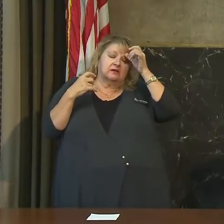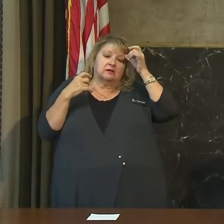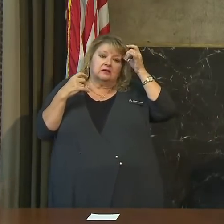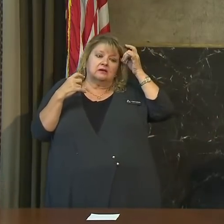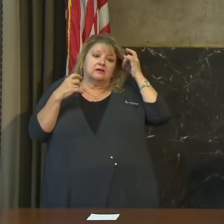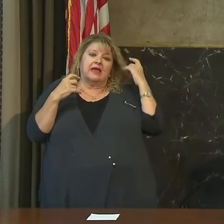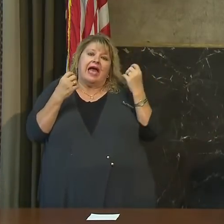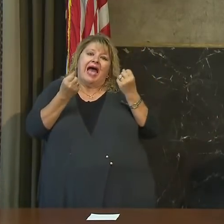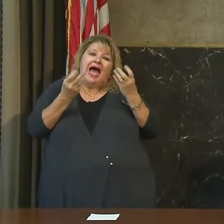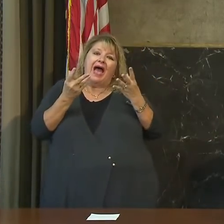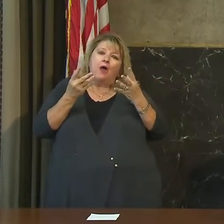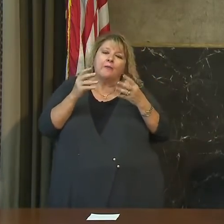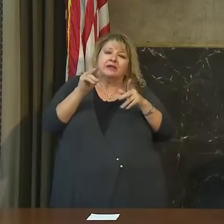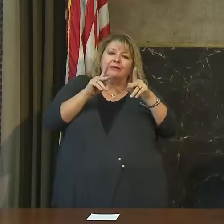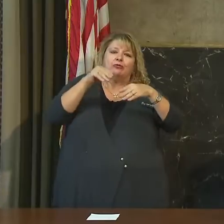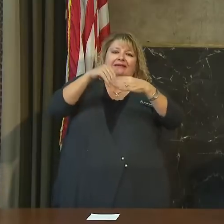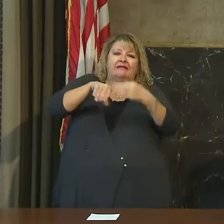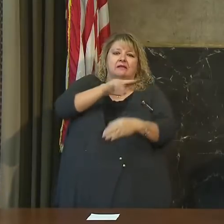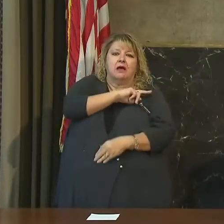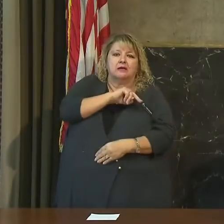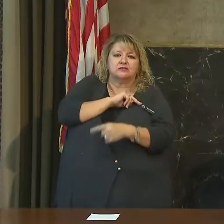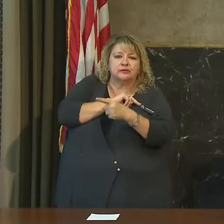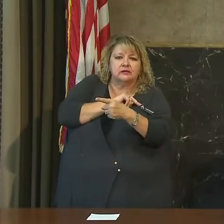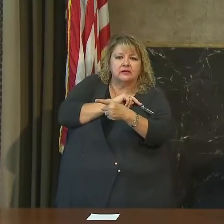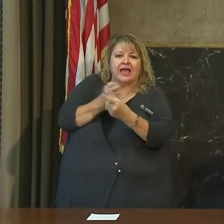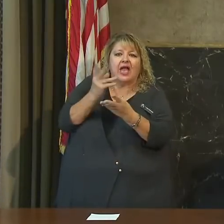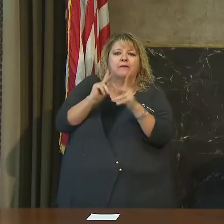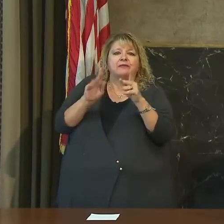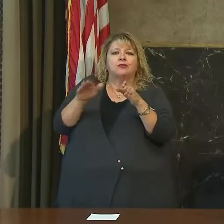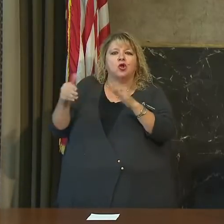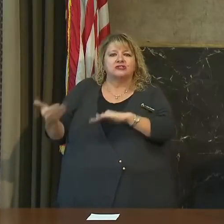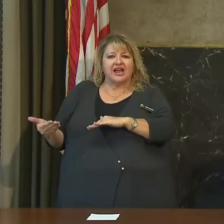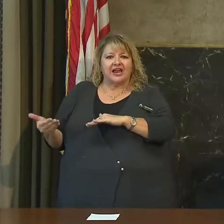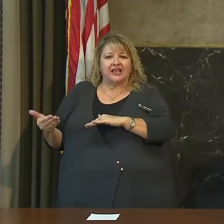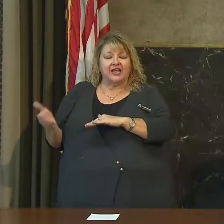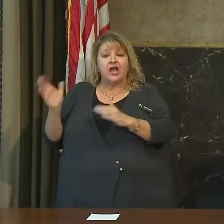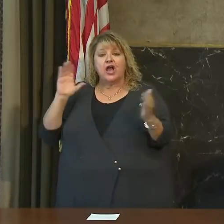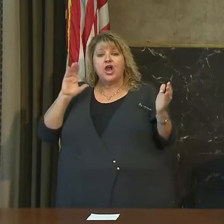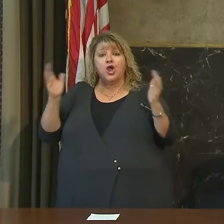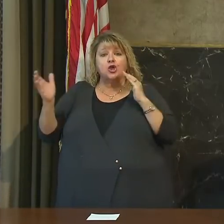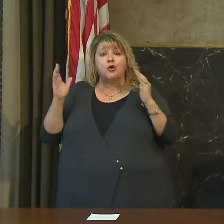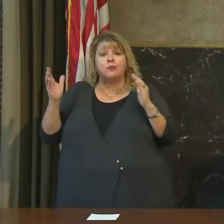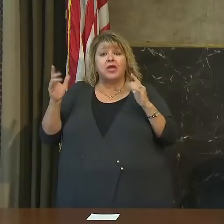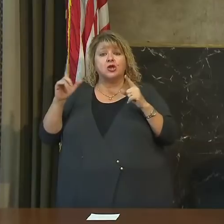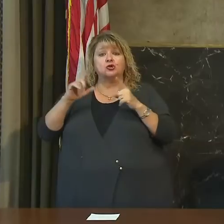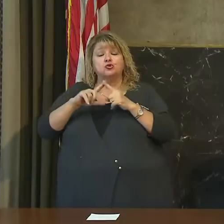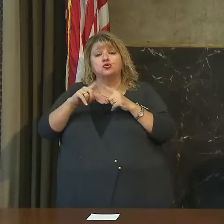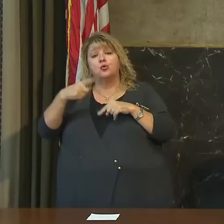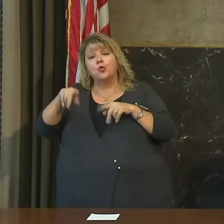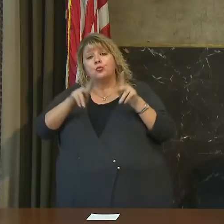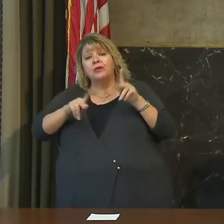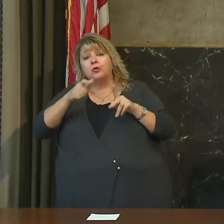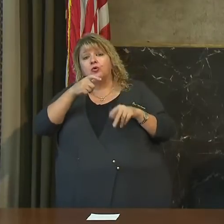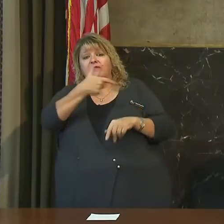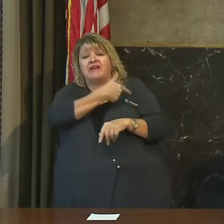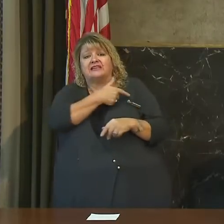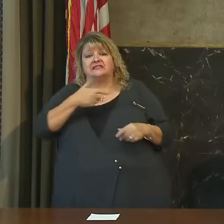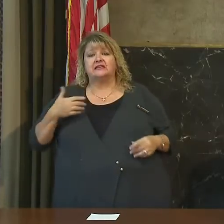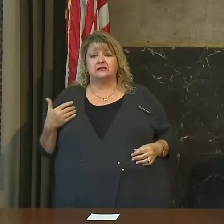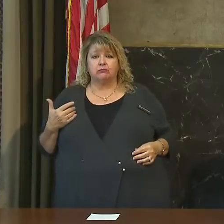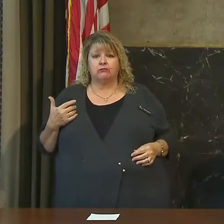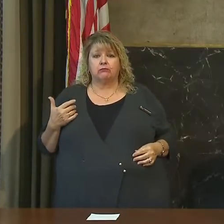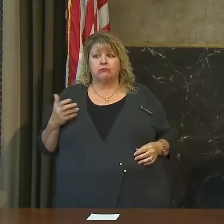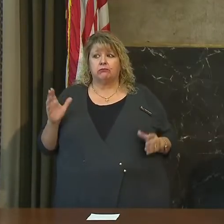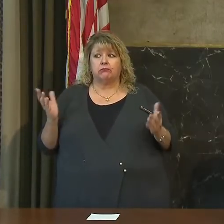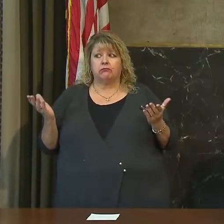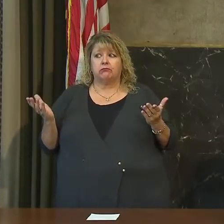The number of cases and hospitalizations and deaths relative to the number of people fully vaccinated.